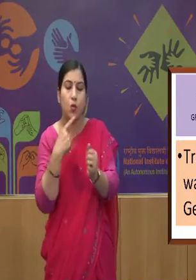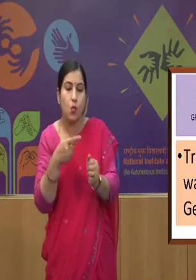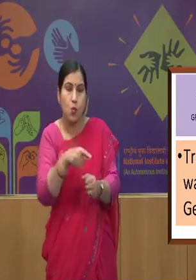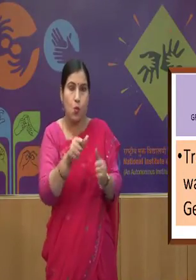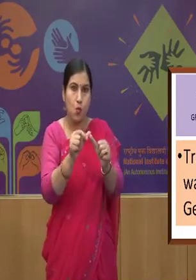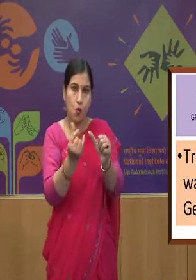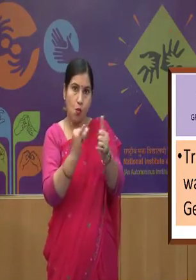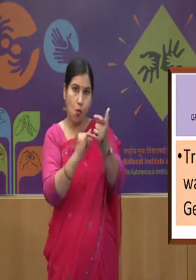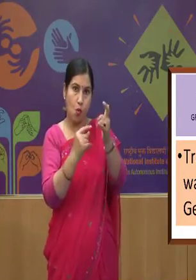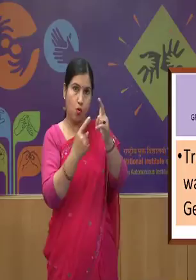and